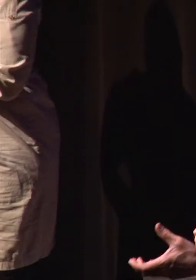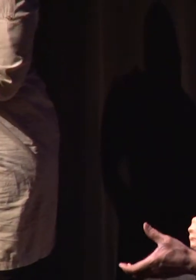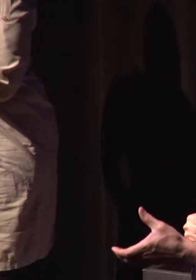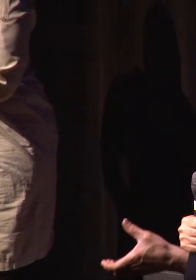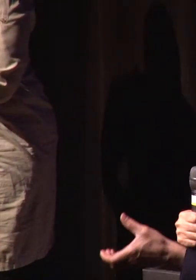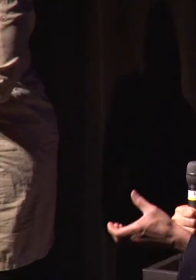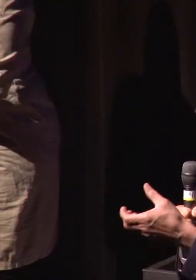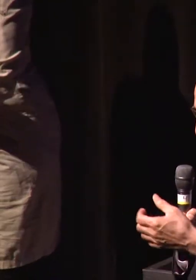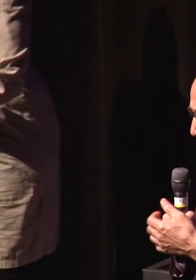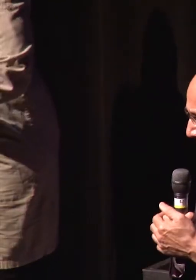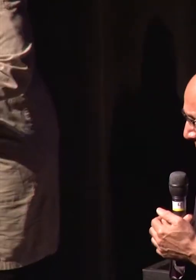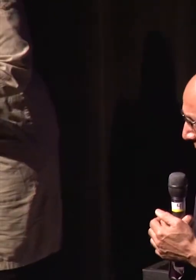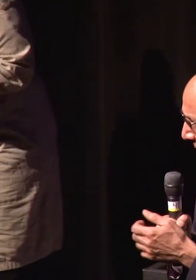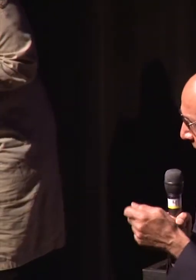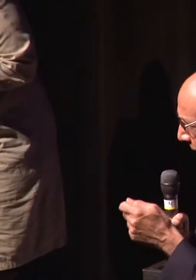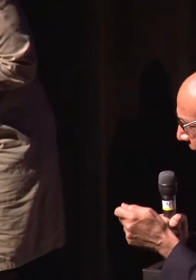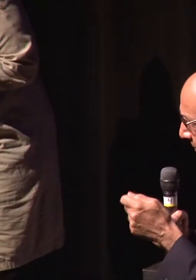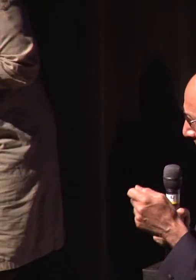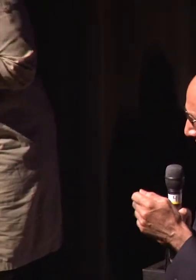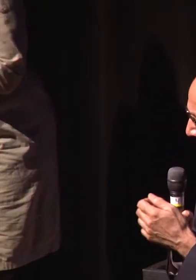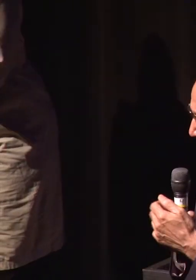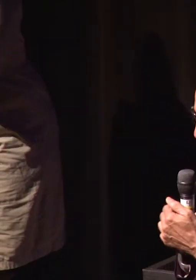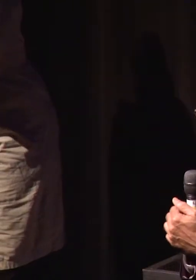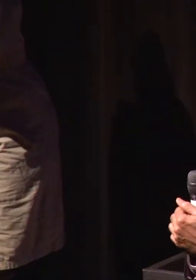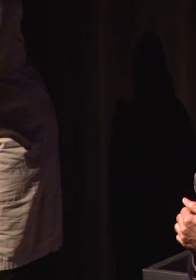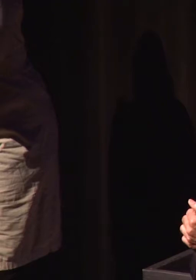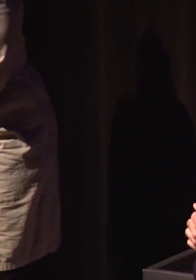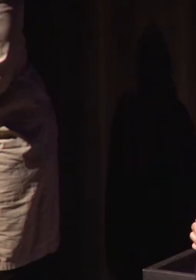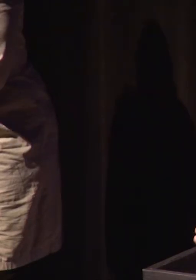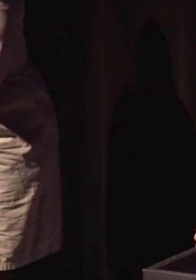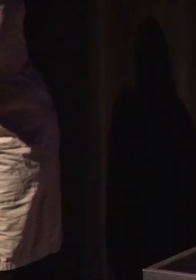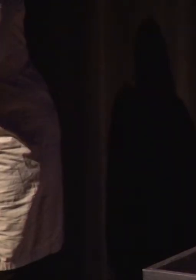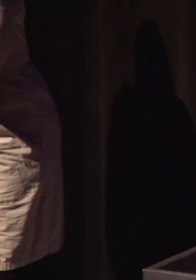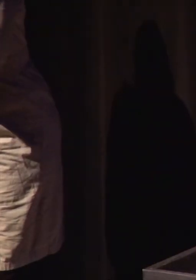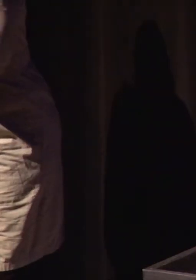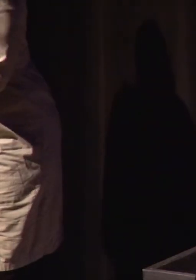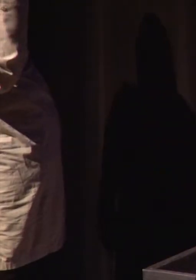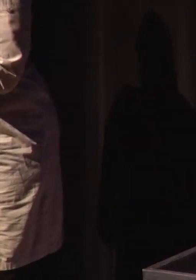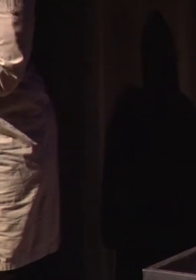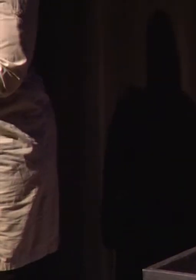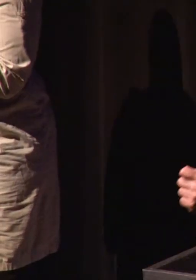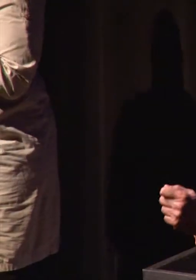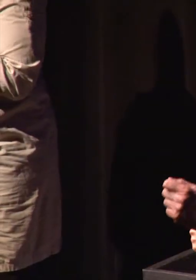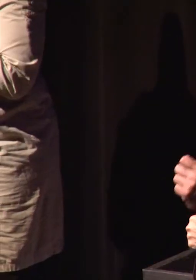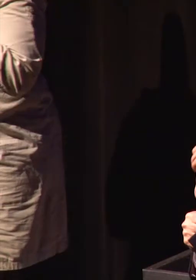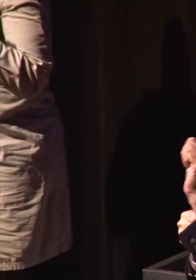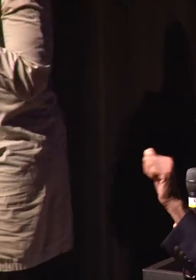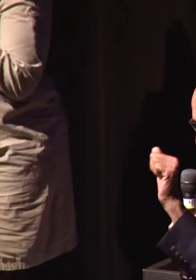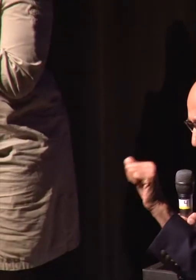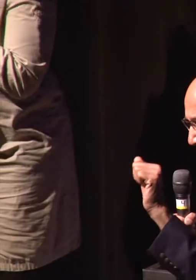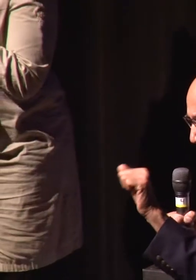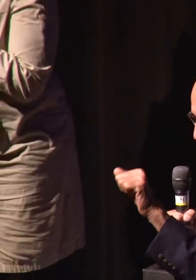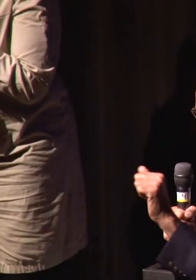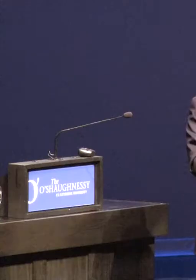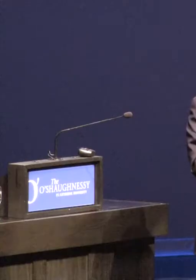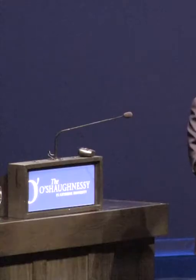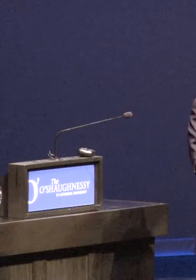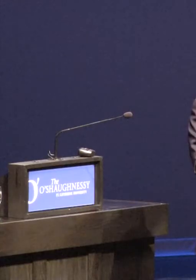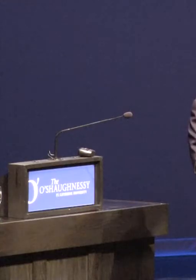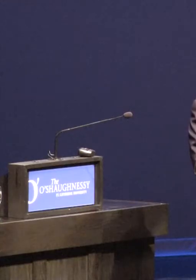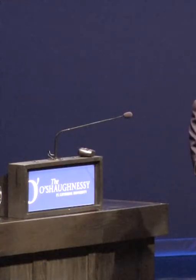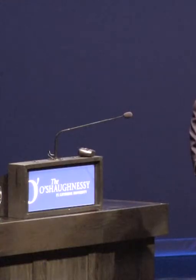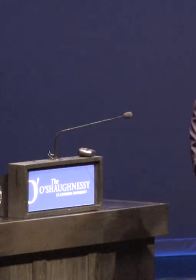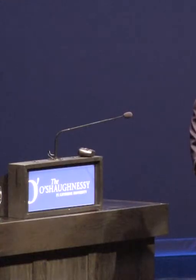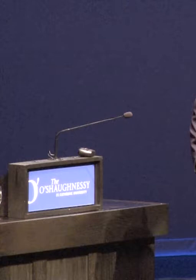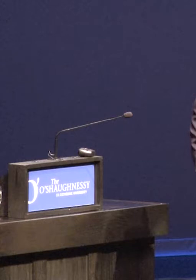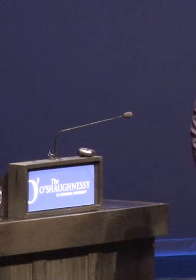and we have bundle of constitution and bundle of flags with us, and we go door to door. We knock the neighbor's